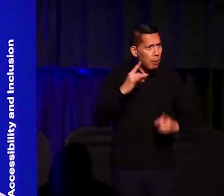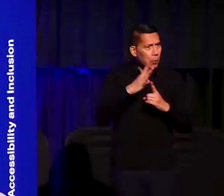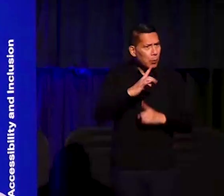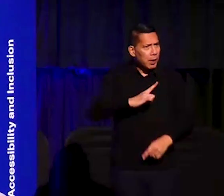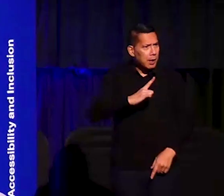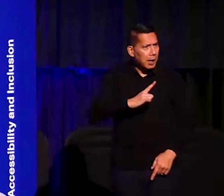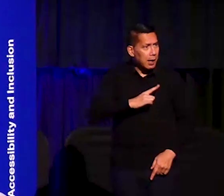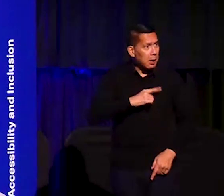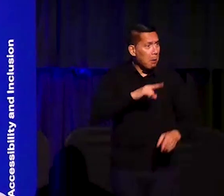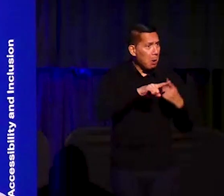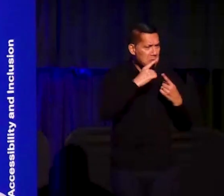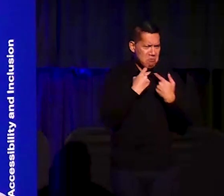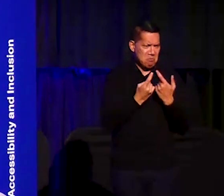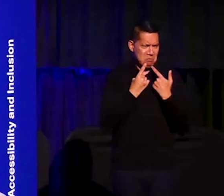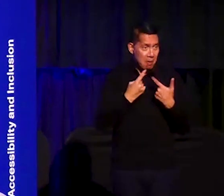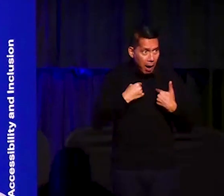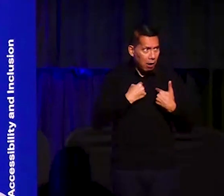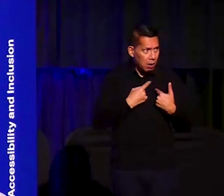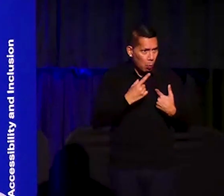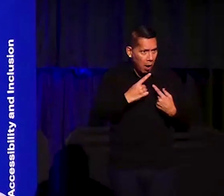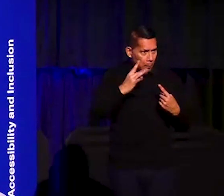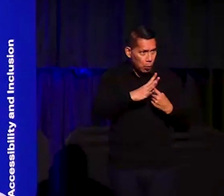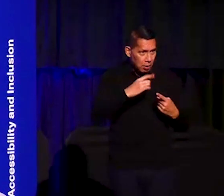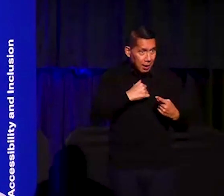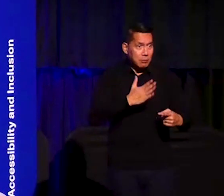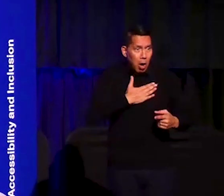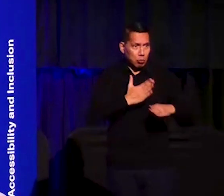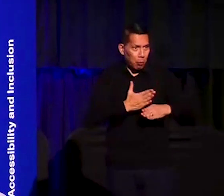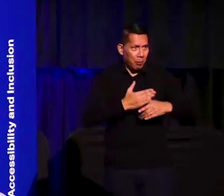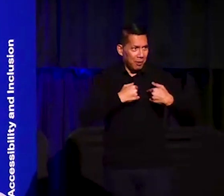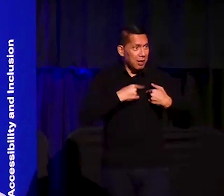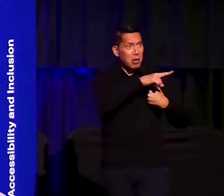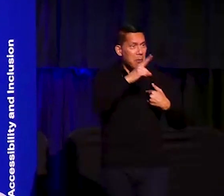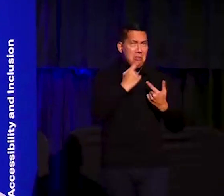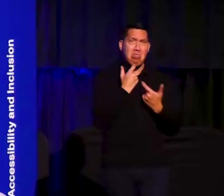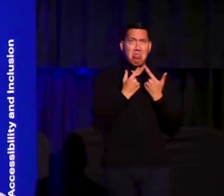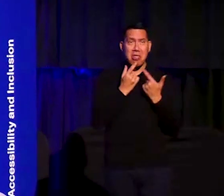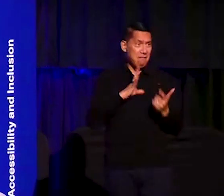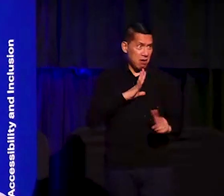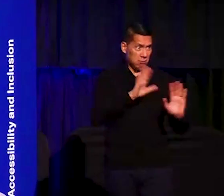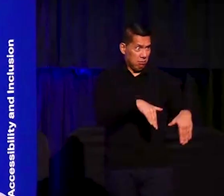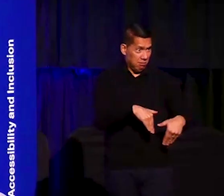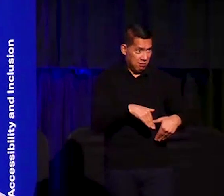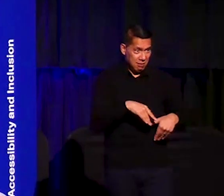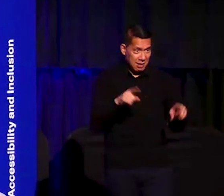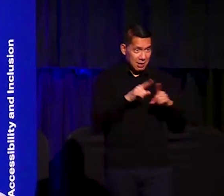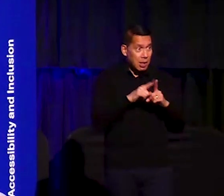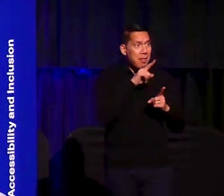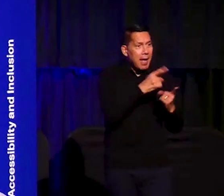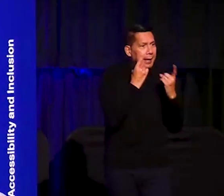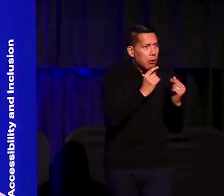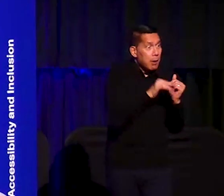standard? Again, that's my job. I have to measure this stuff. No one else cares. People with disabilities, like every other user, what they care